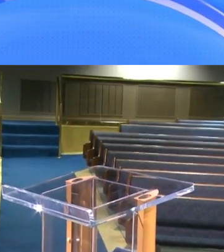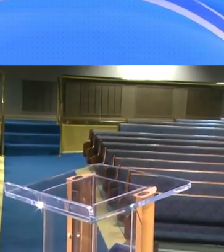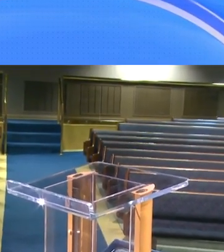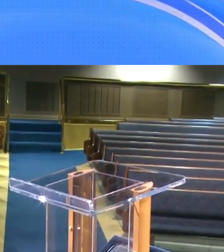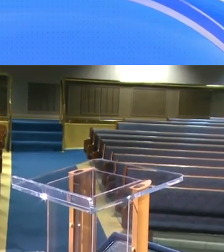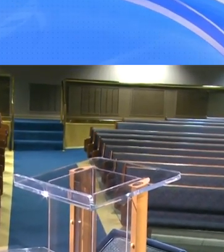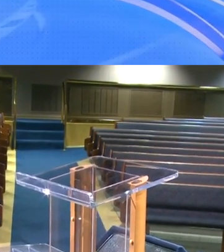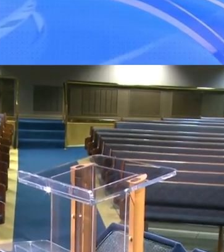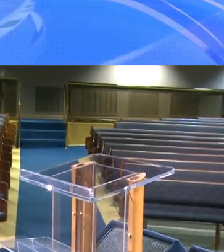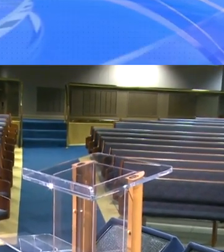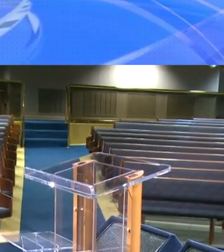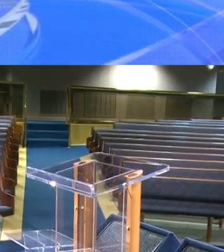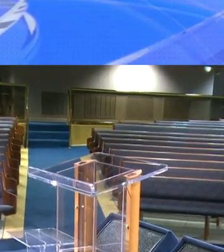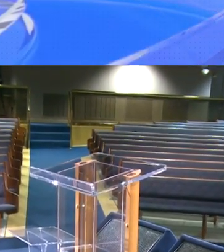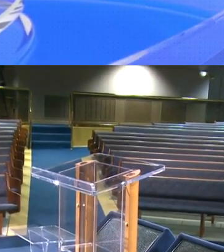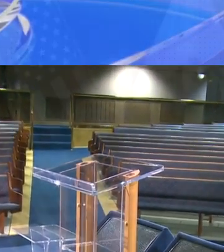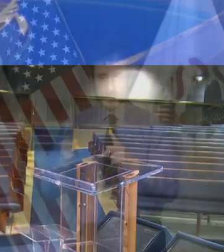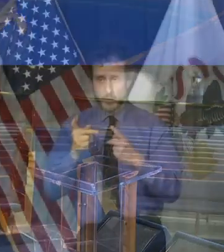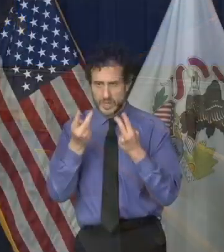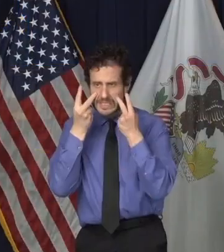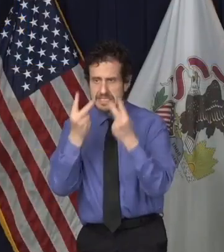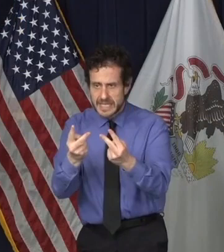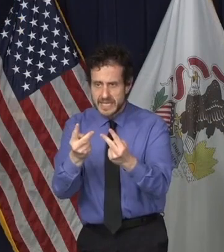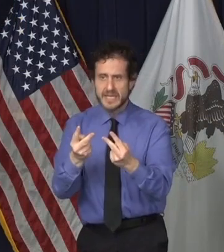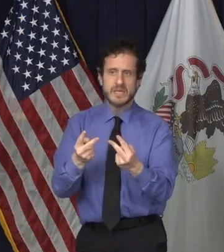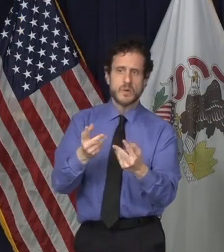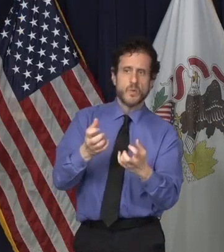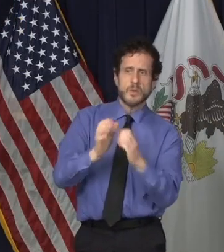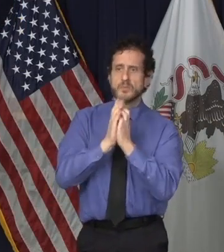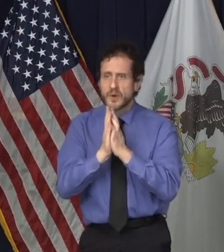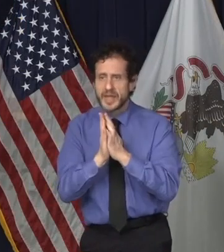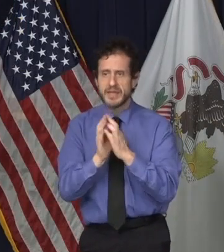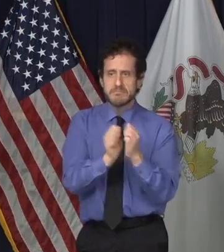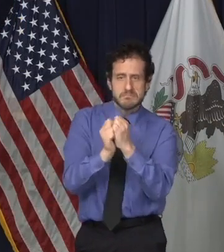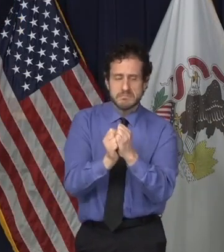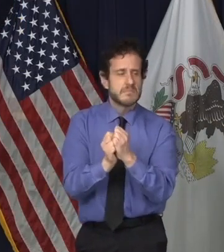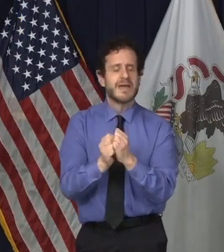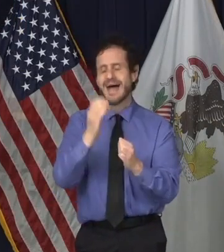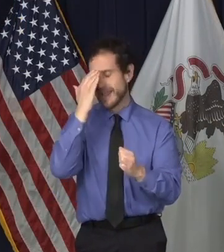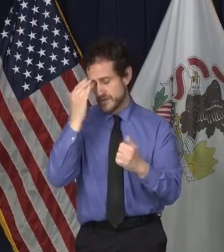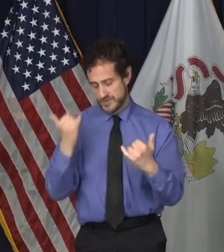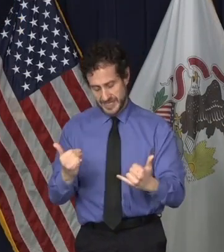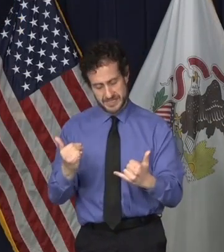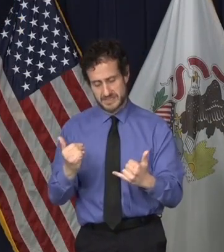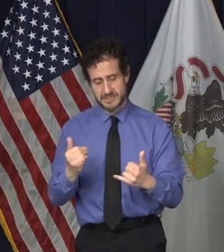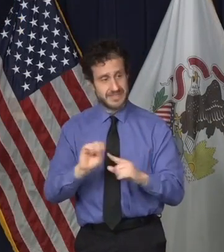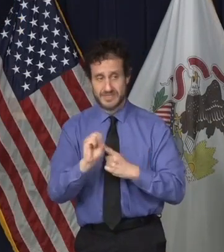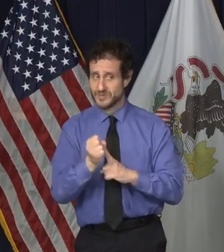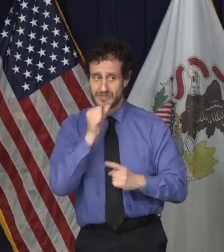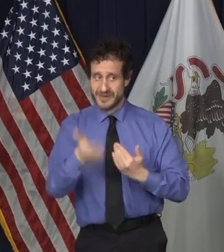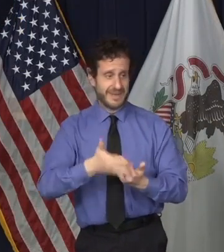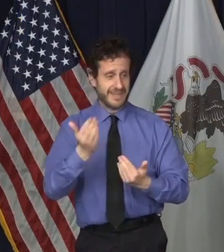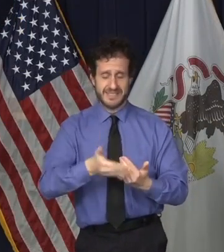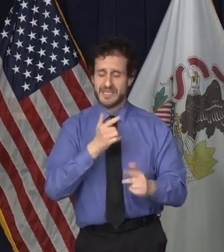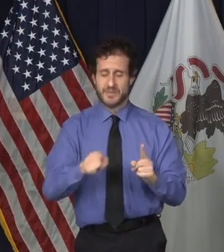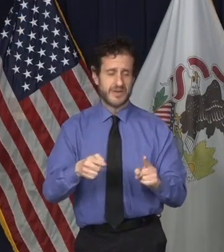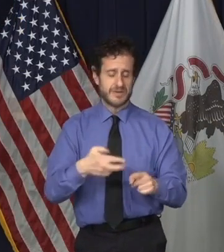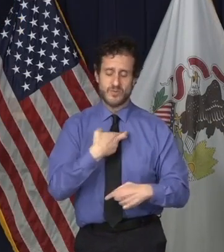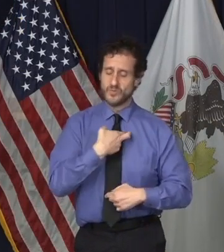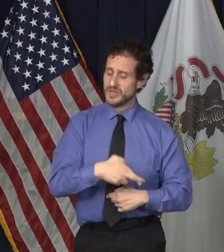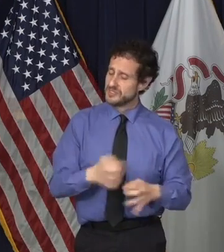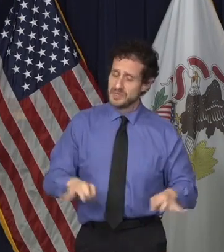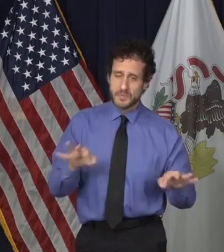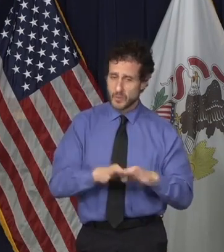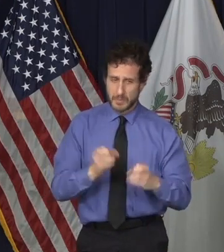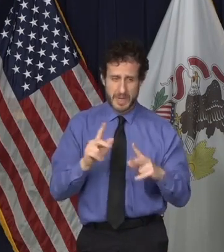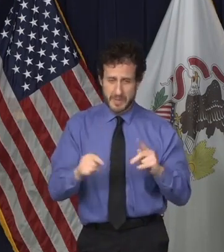to wait to reopen. This is a very difficult circumstance, I know, but I think about the sacrifices that